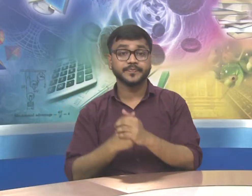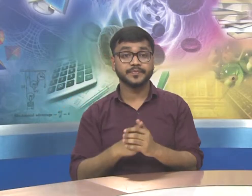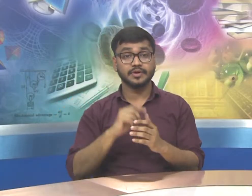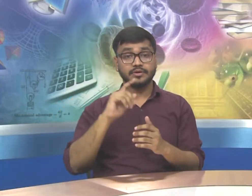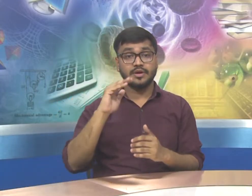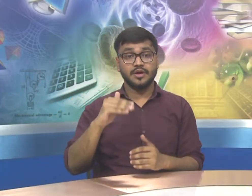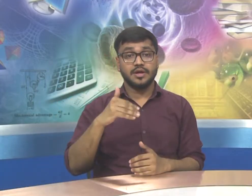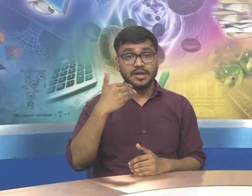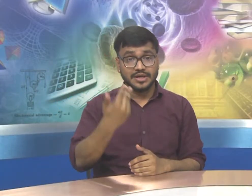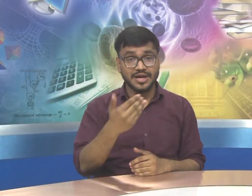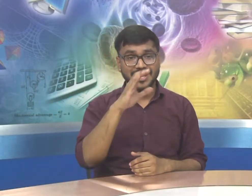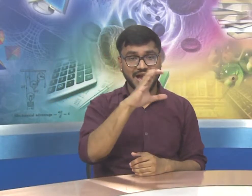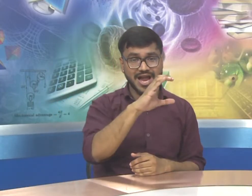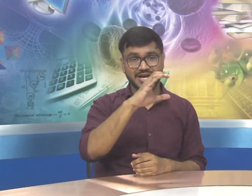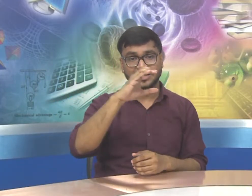1.3321 gram of oxygen,